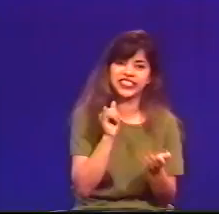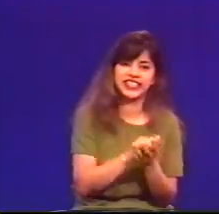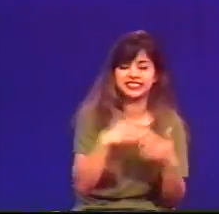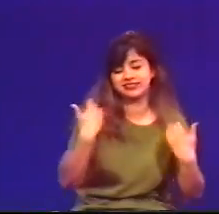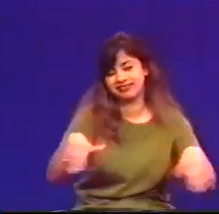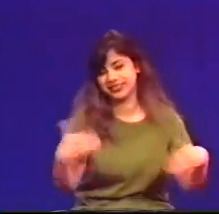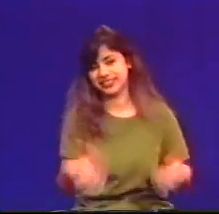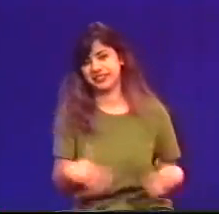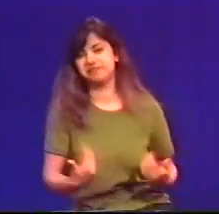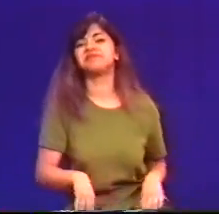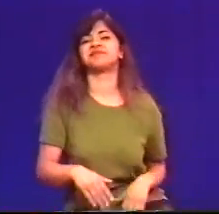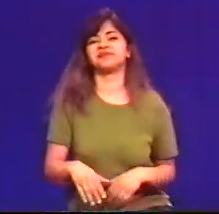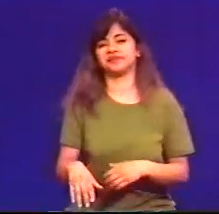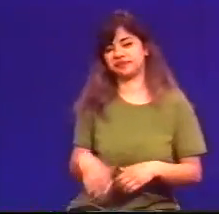So captioning has changed my life.